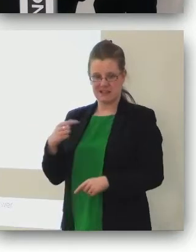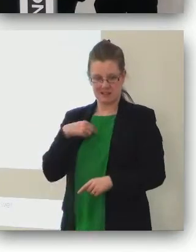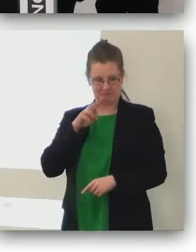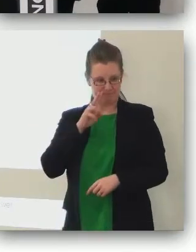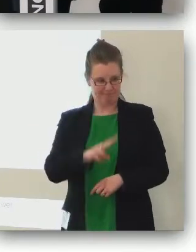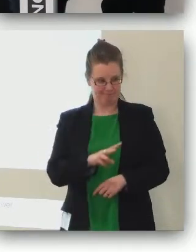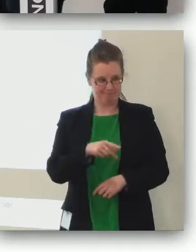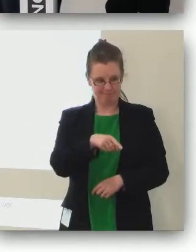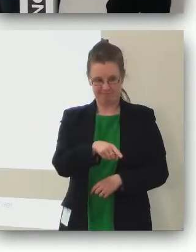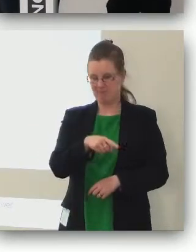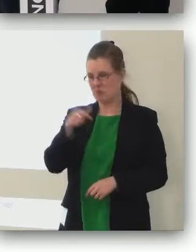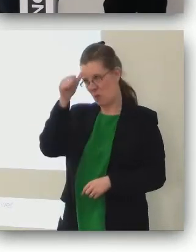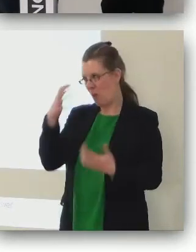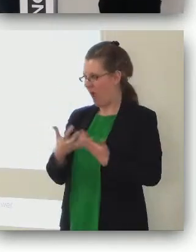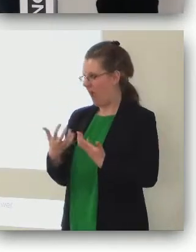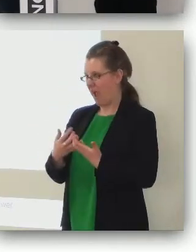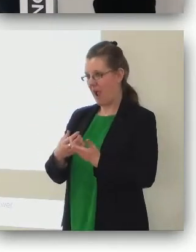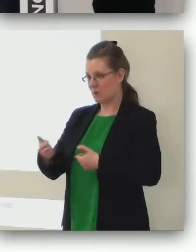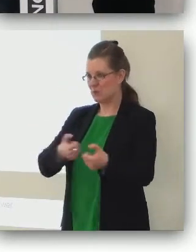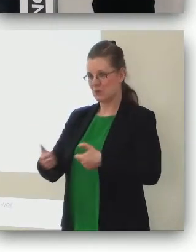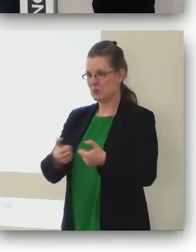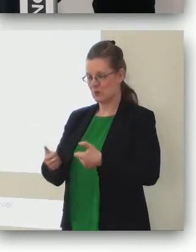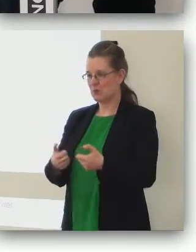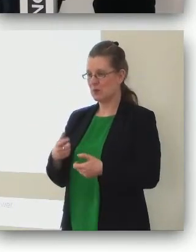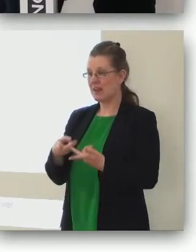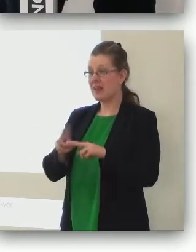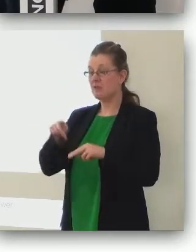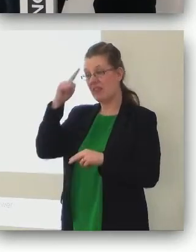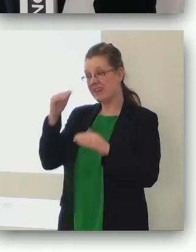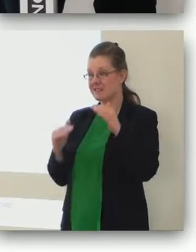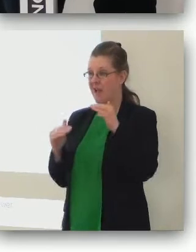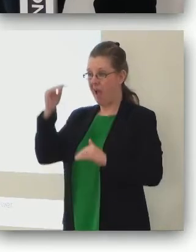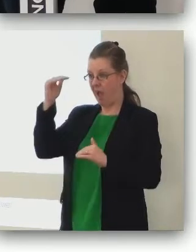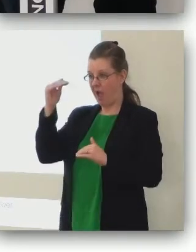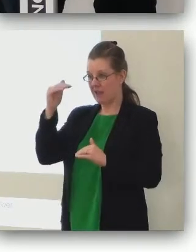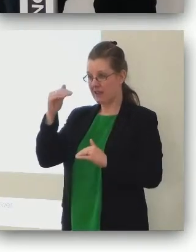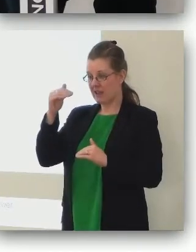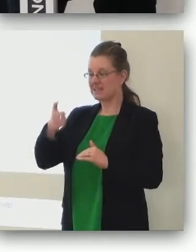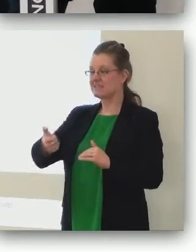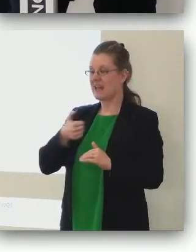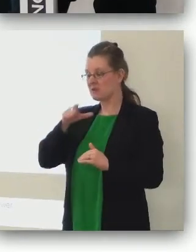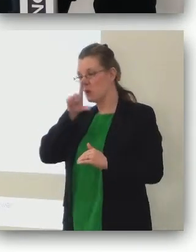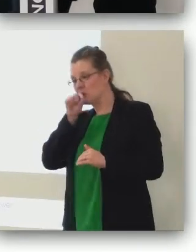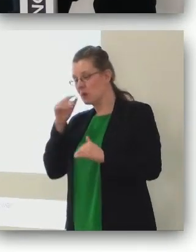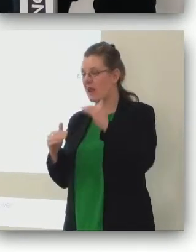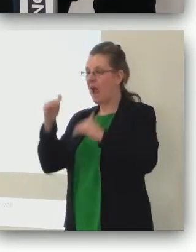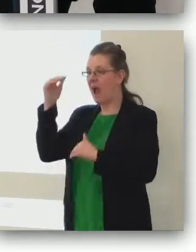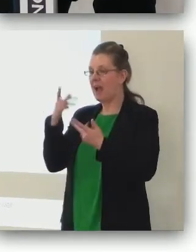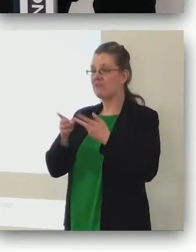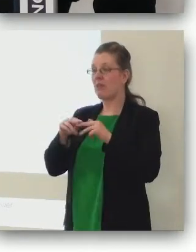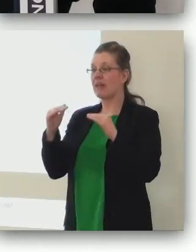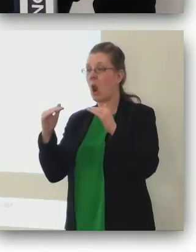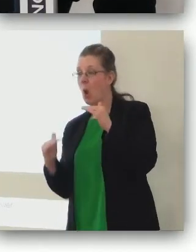what you need to do to send your answers. But if you think it's higher, text or tweet higher. If you think it's